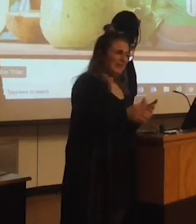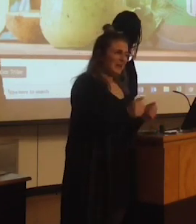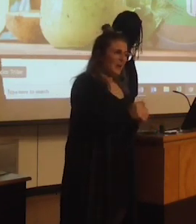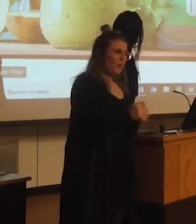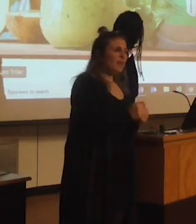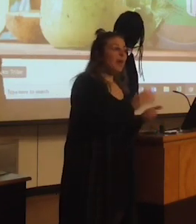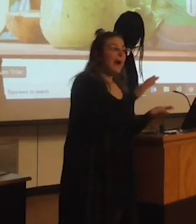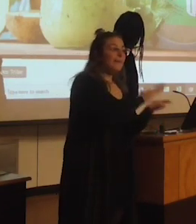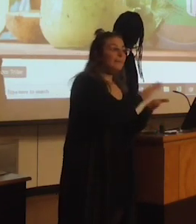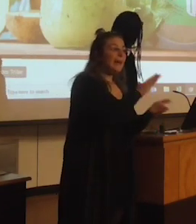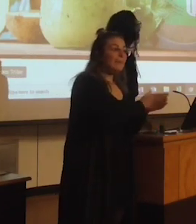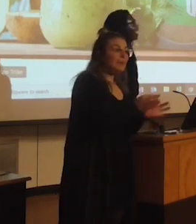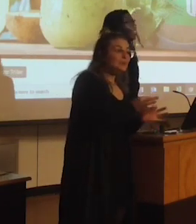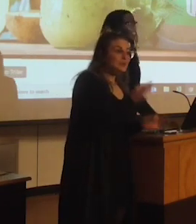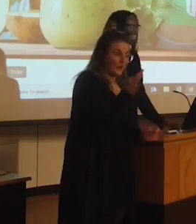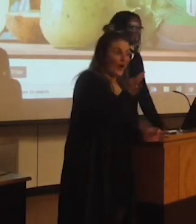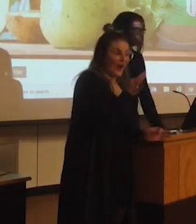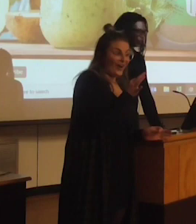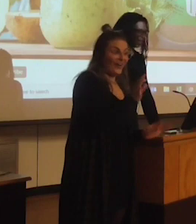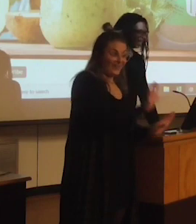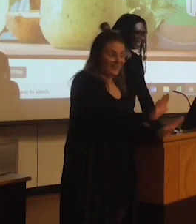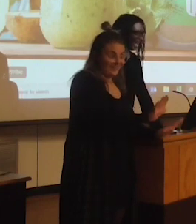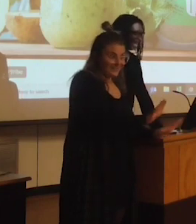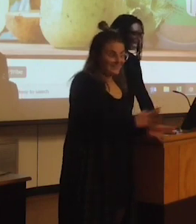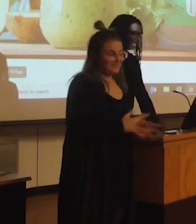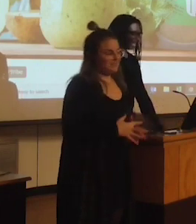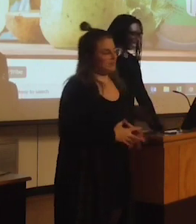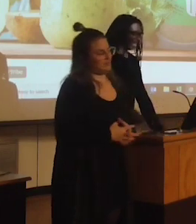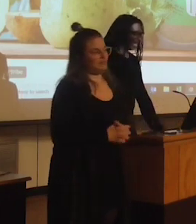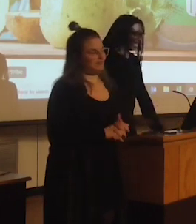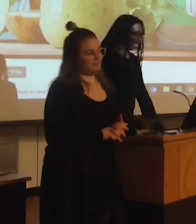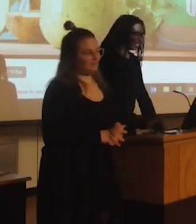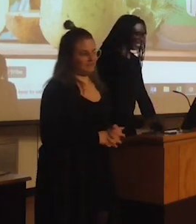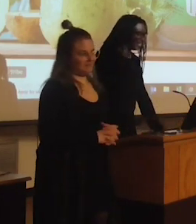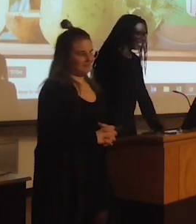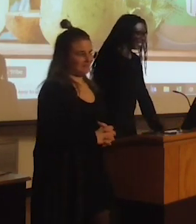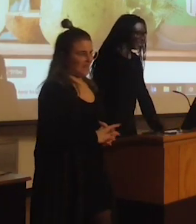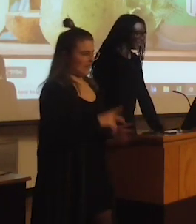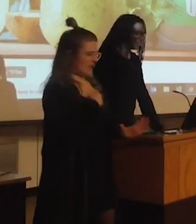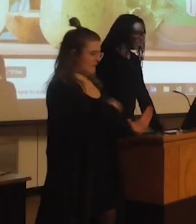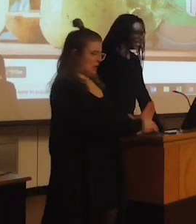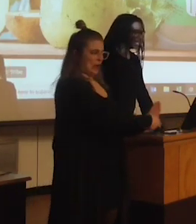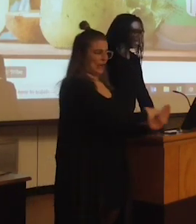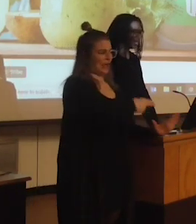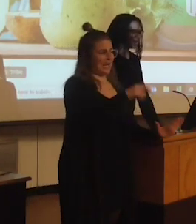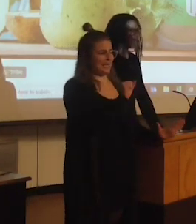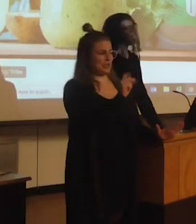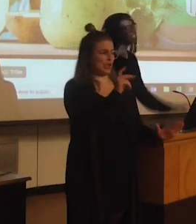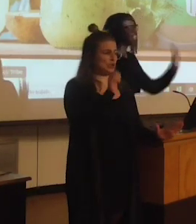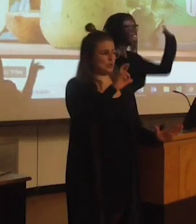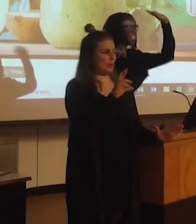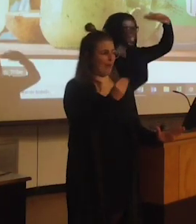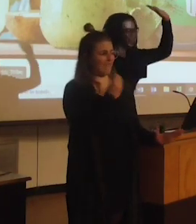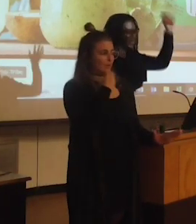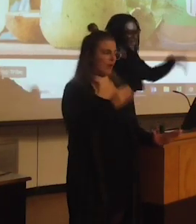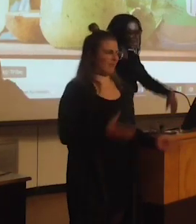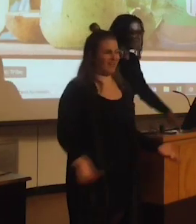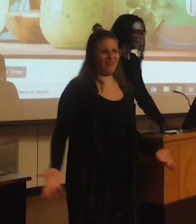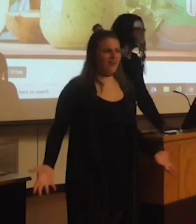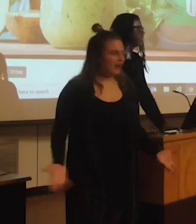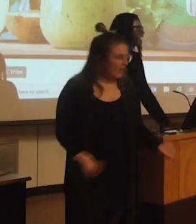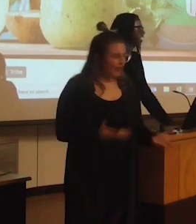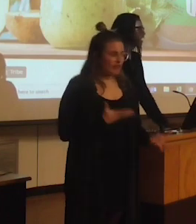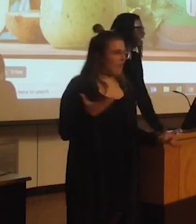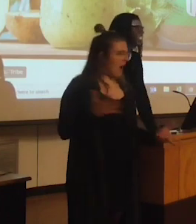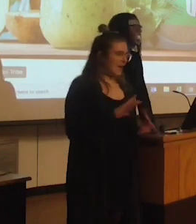paper straw, no less. And so, like, yeah, like, it's and they've declared it superfood. Just like, wow, there's a lot I can say about this,